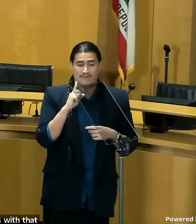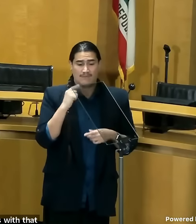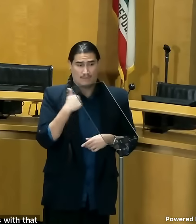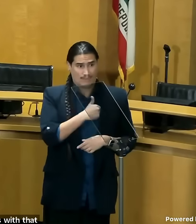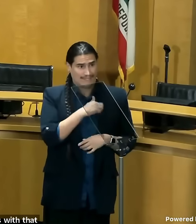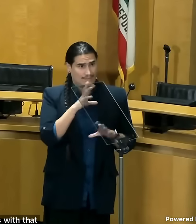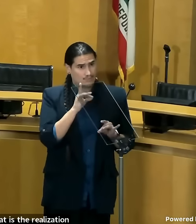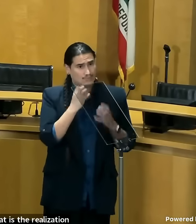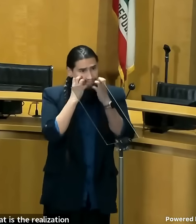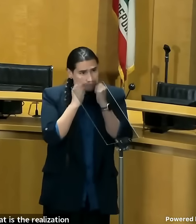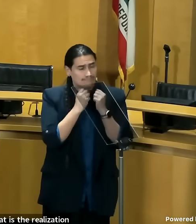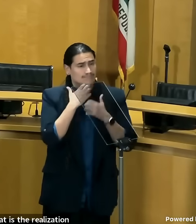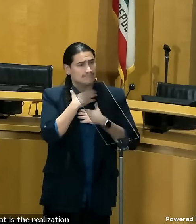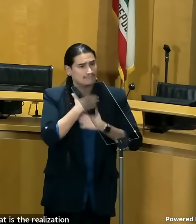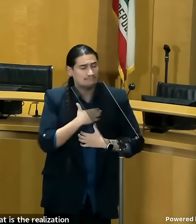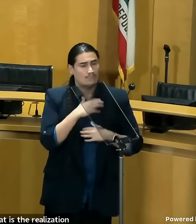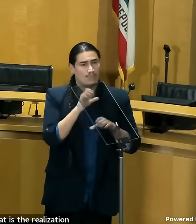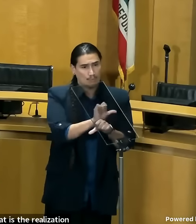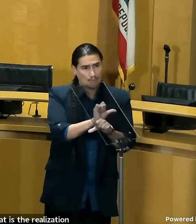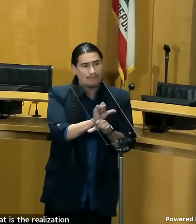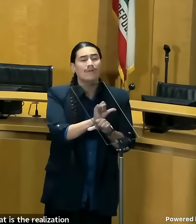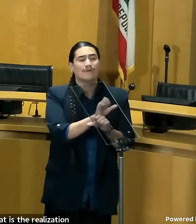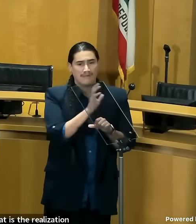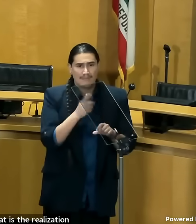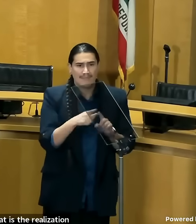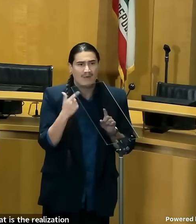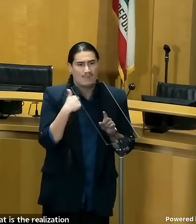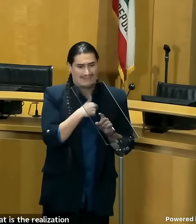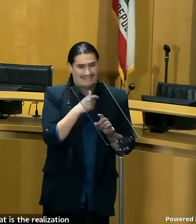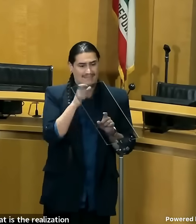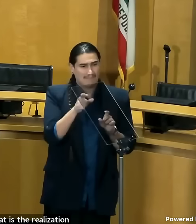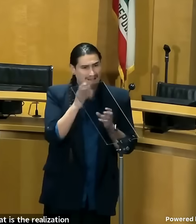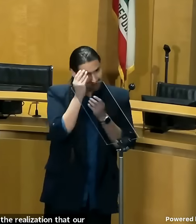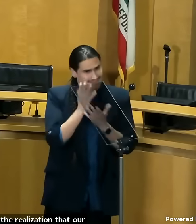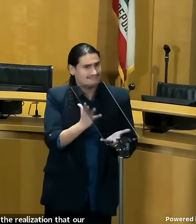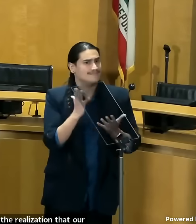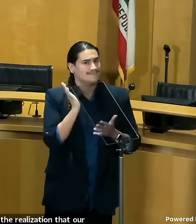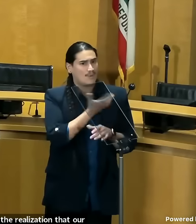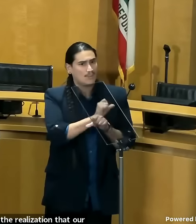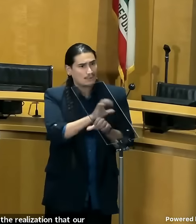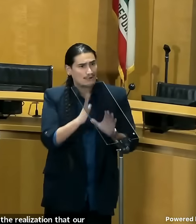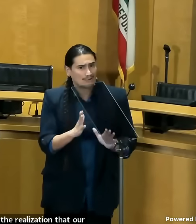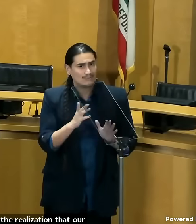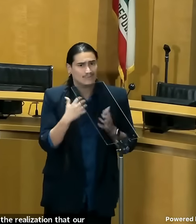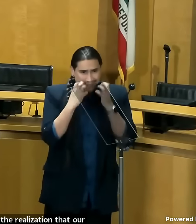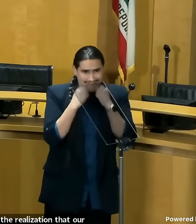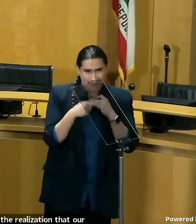realization that our employers know that too. And so the